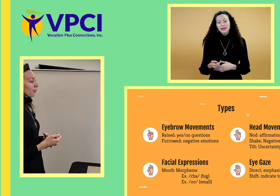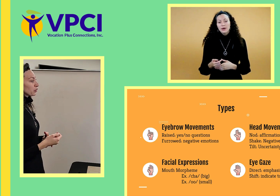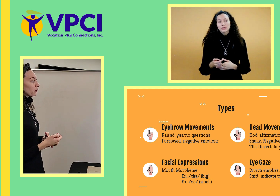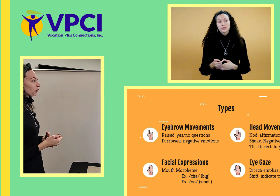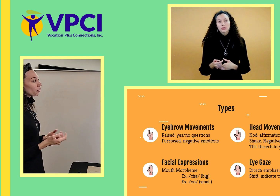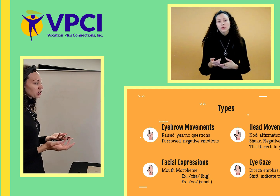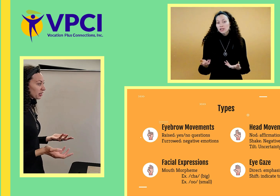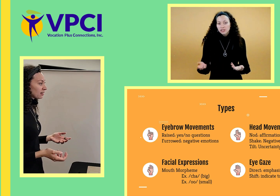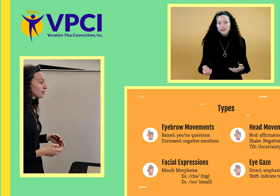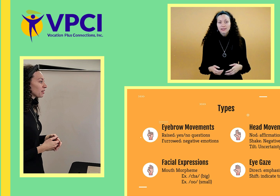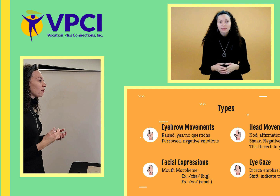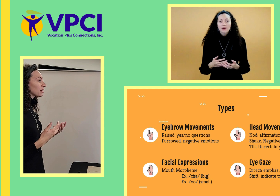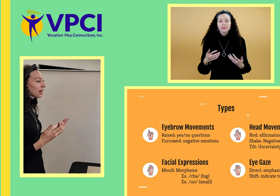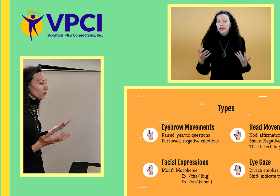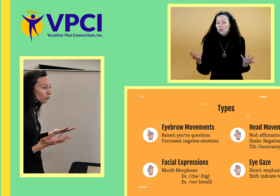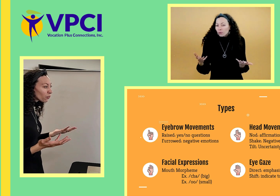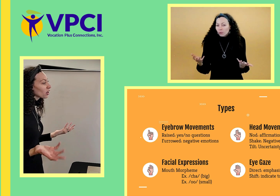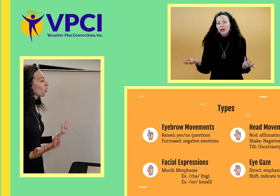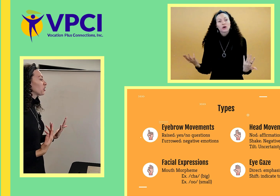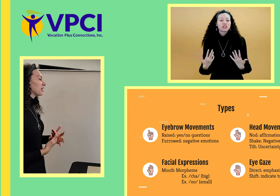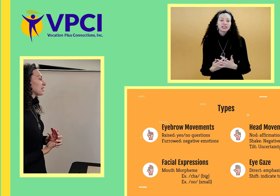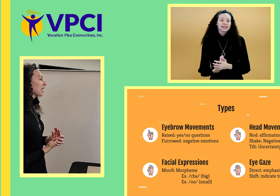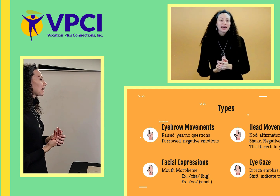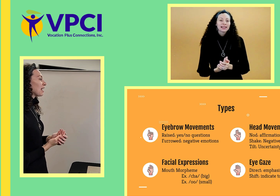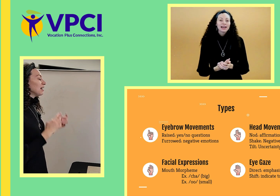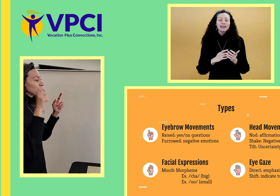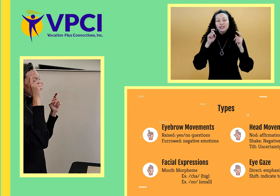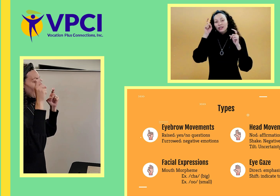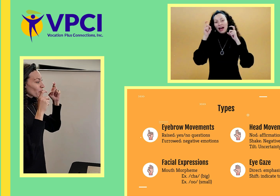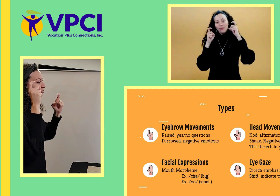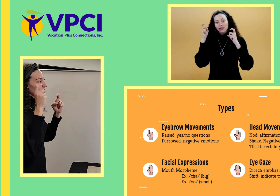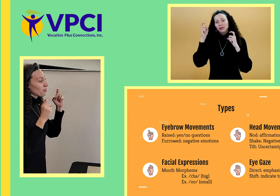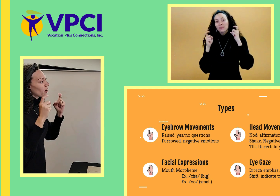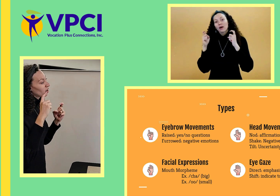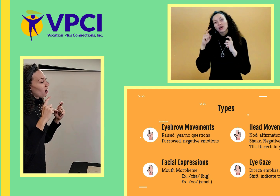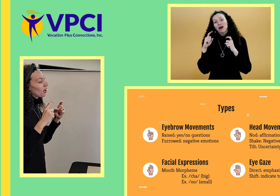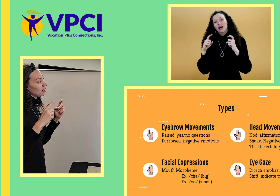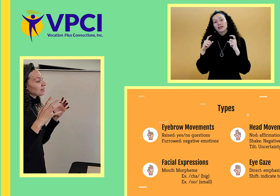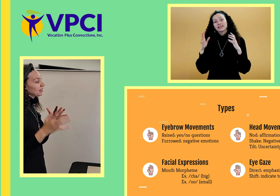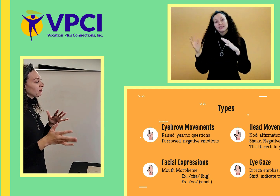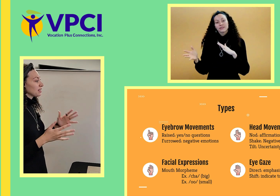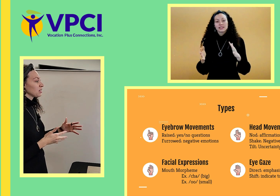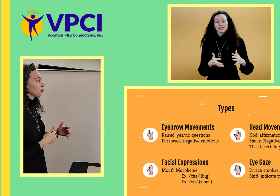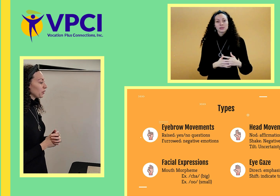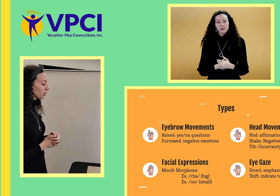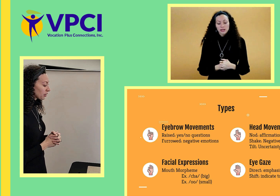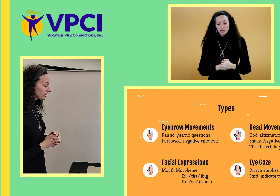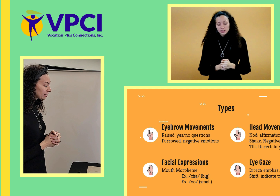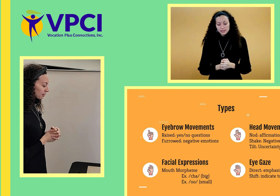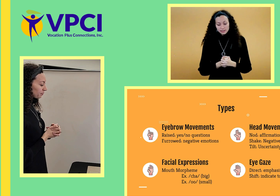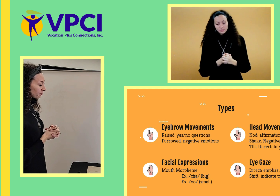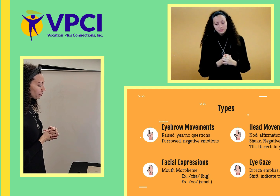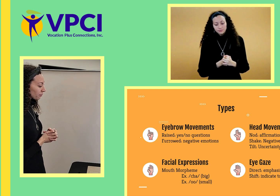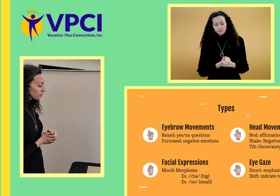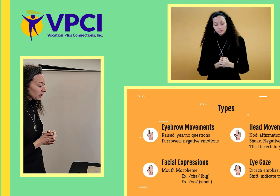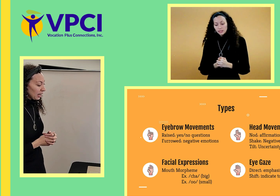like a rhetorical question. Sometimes they like, what question, things like that. So the eyebrows play a part on the differences between the